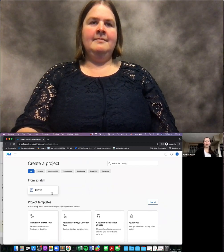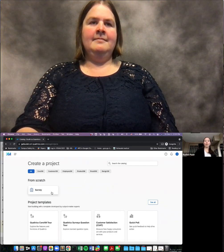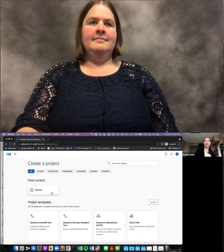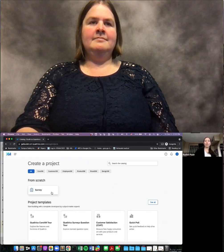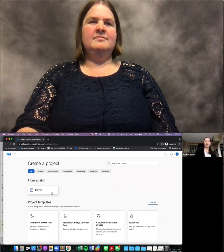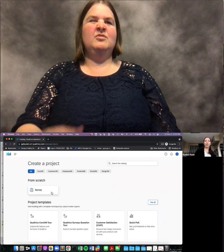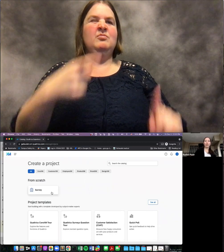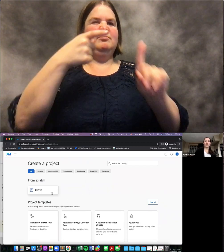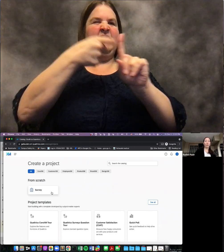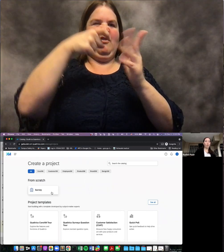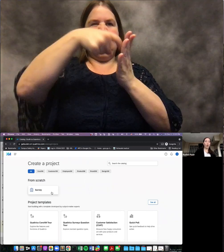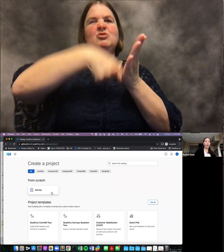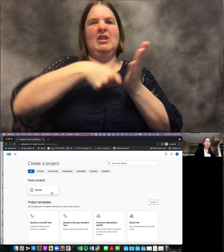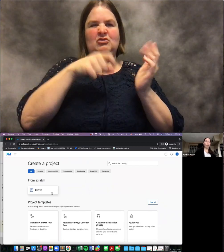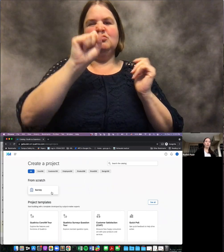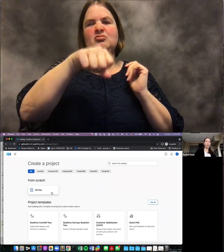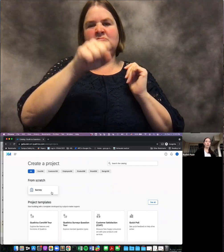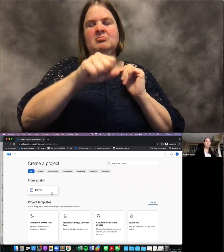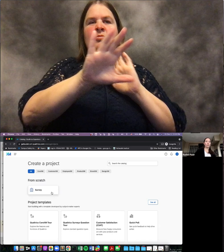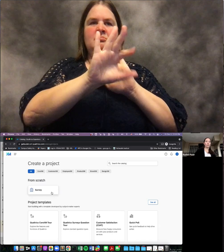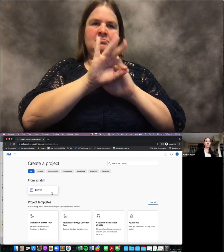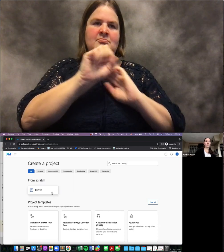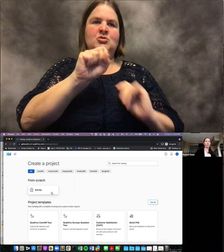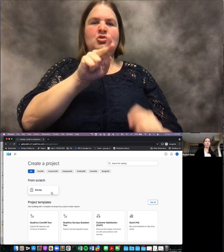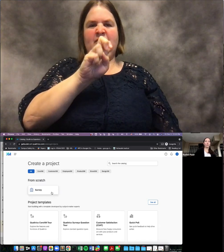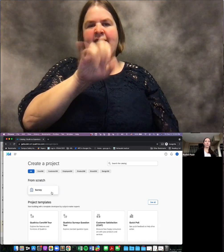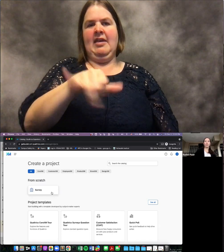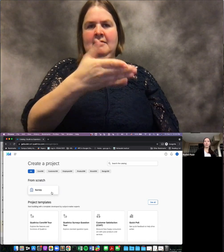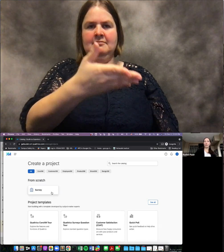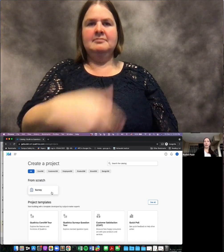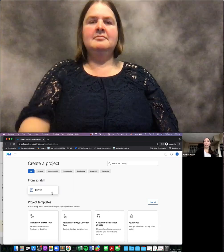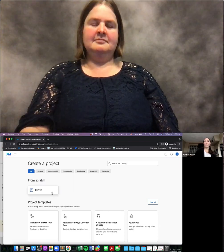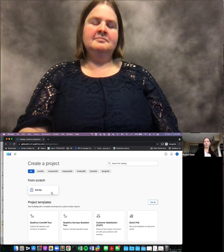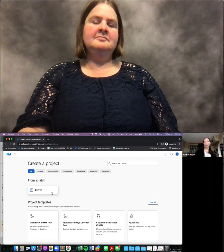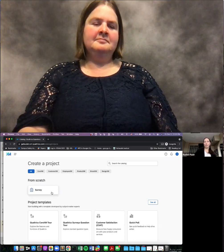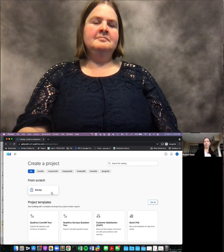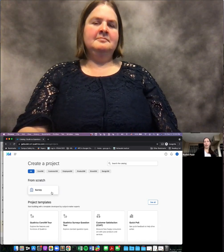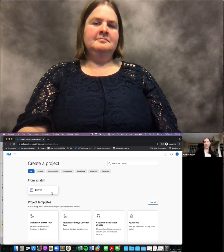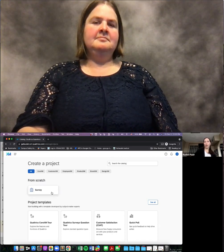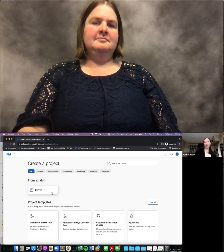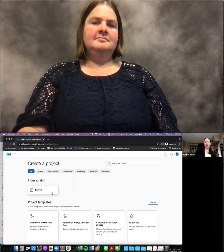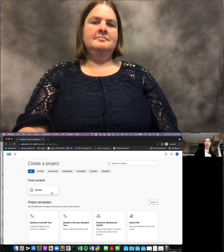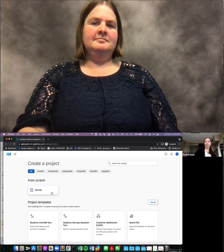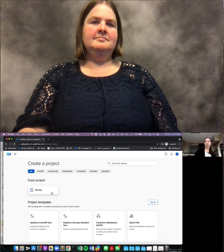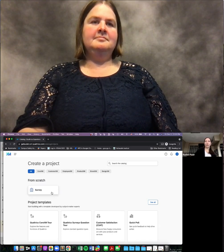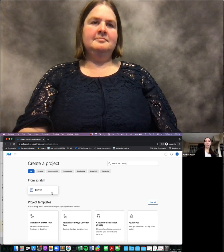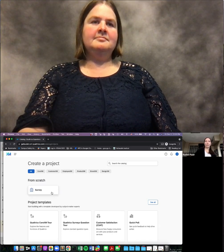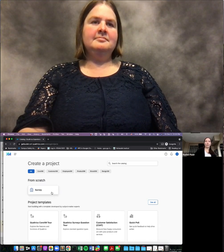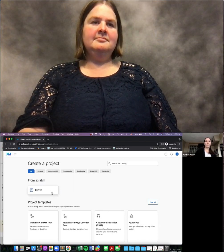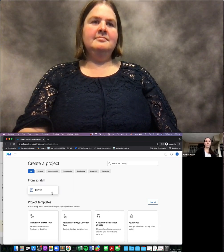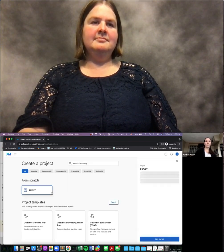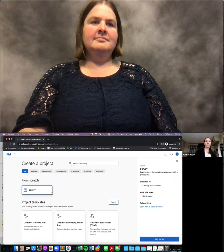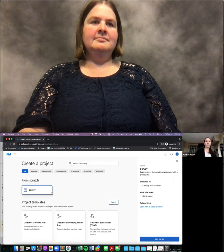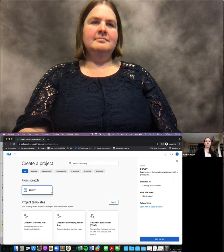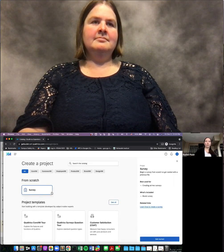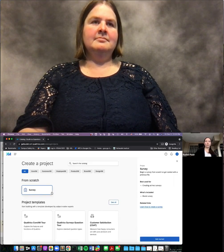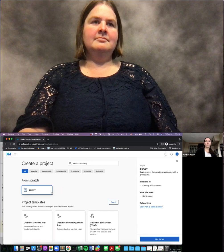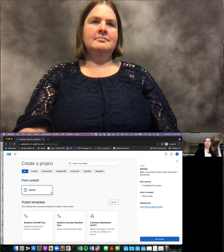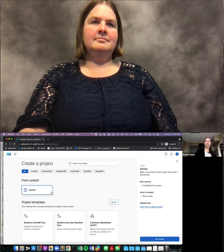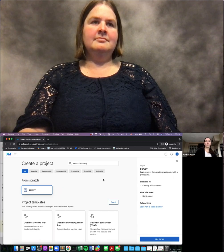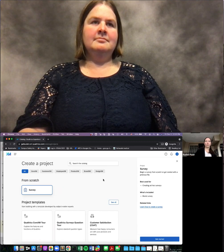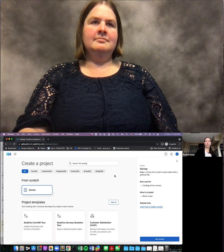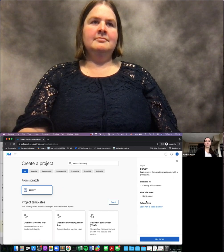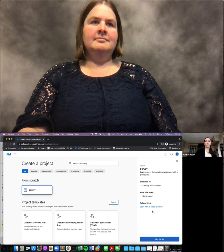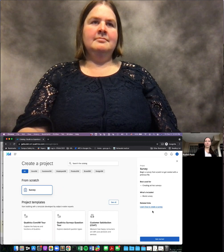So I want to create this project from scratch. So I'll select a from scratch survey.